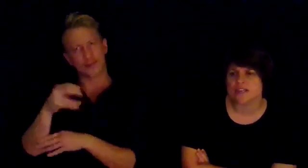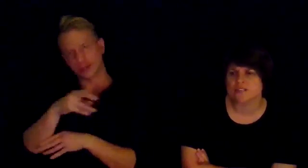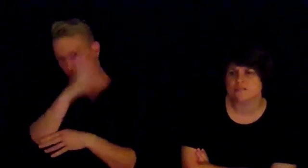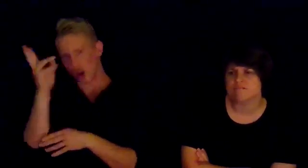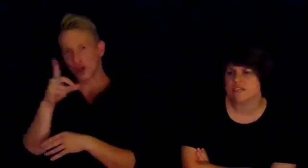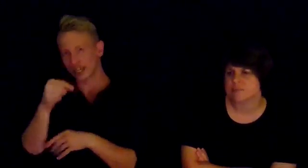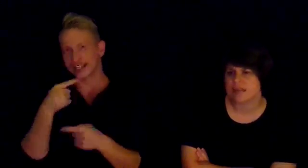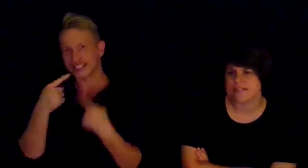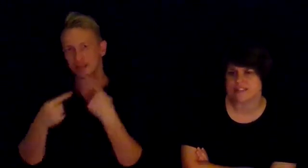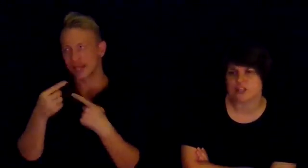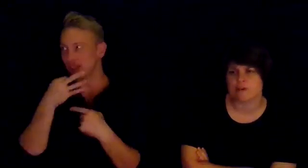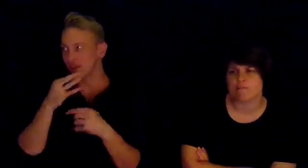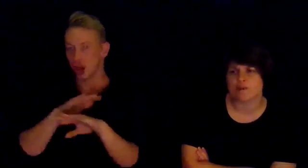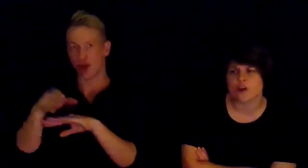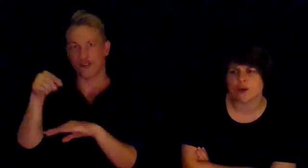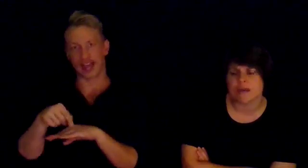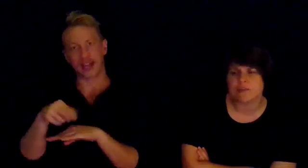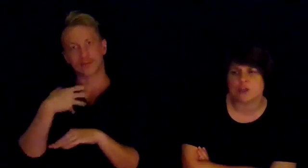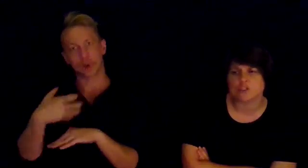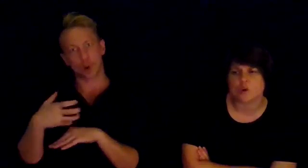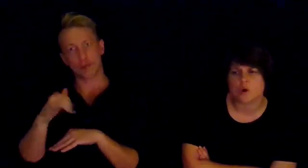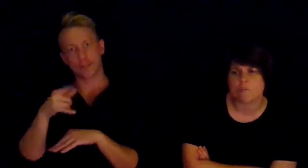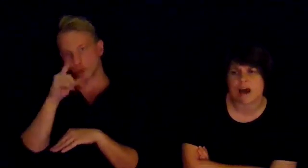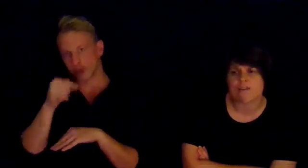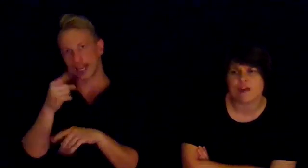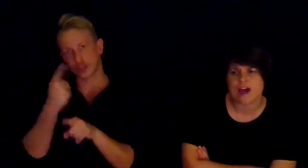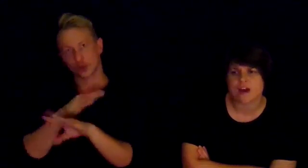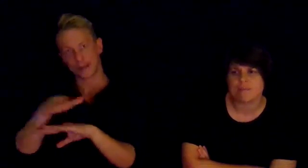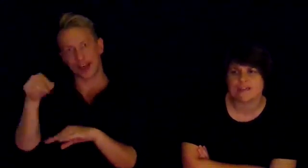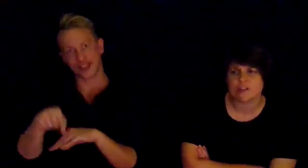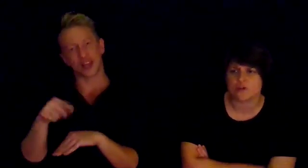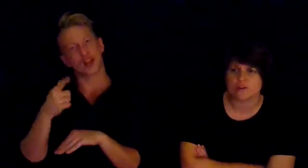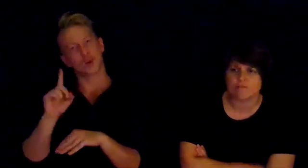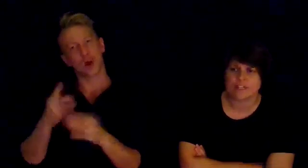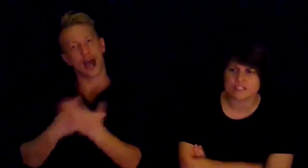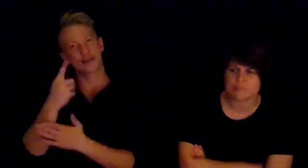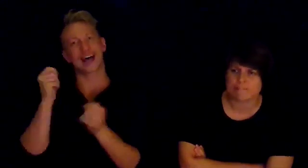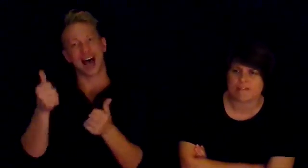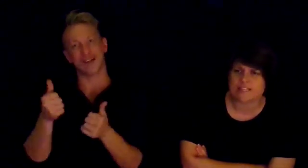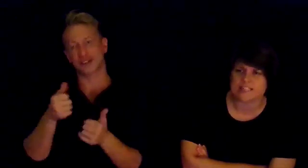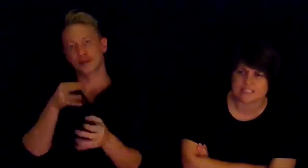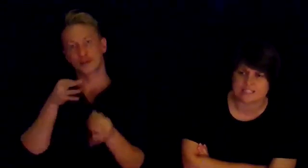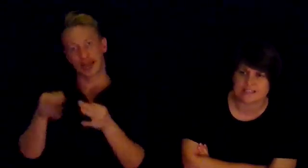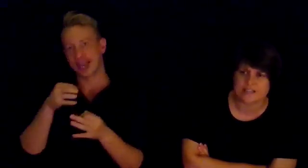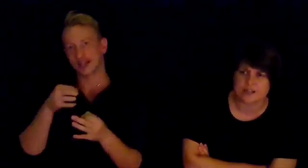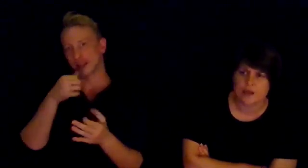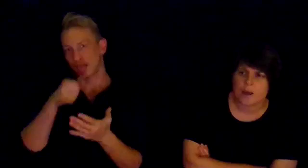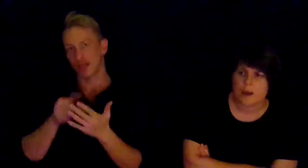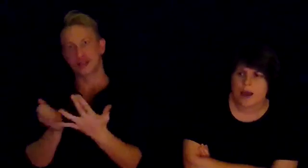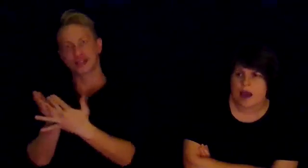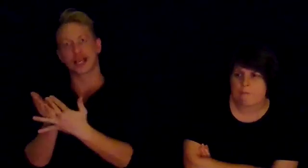you can explain this a little bit further. Maybe you can talk about that. I mean, your information has been